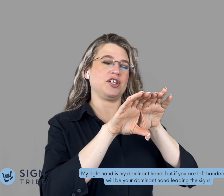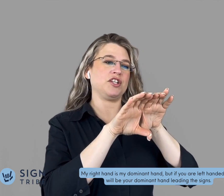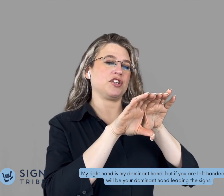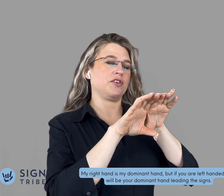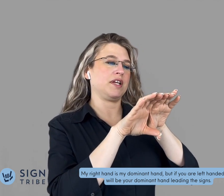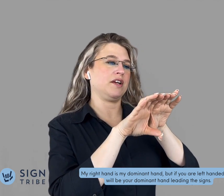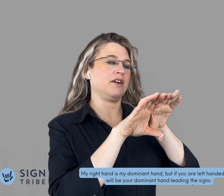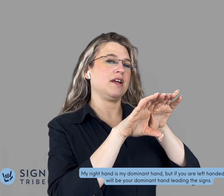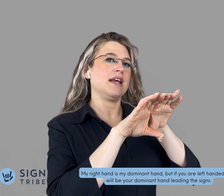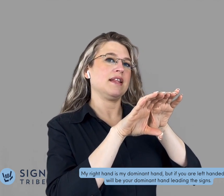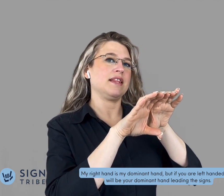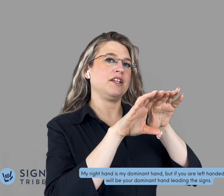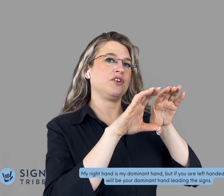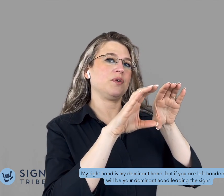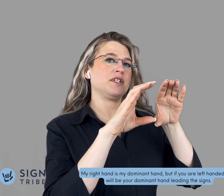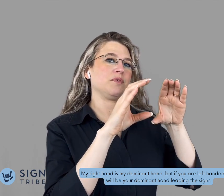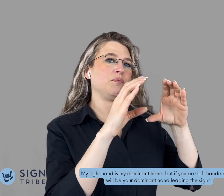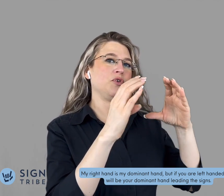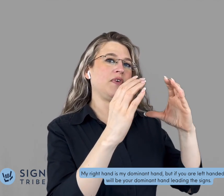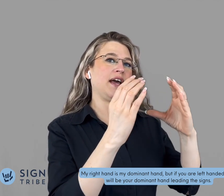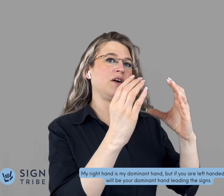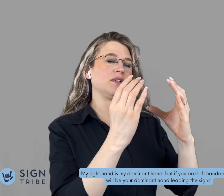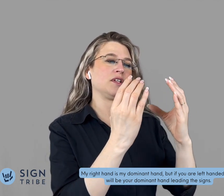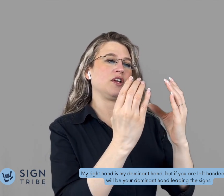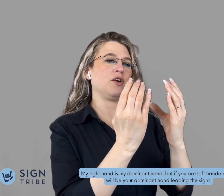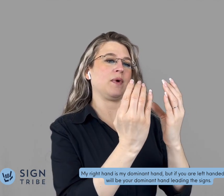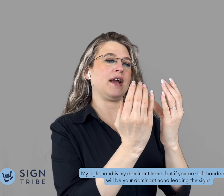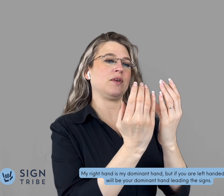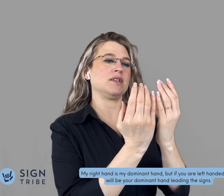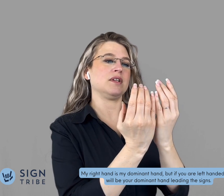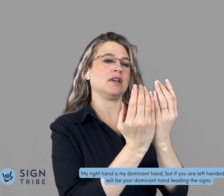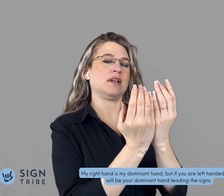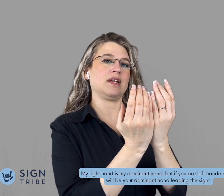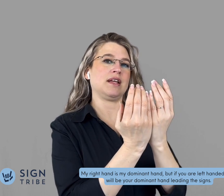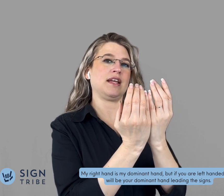other here. Then you're going to move out and around, and your